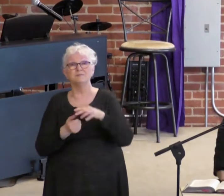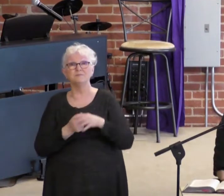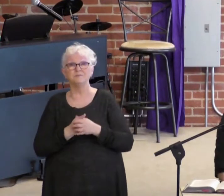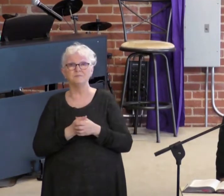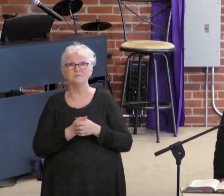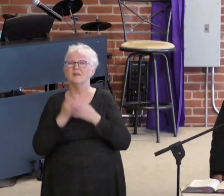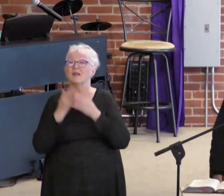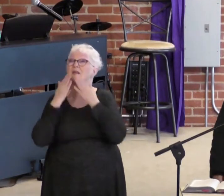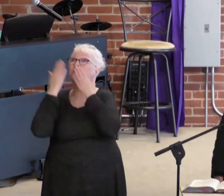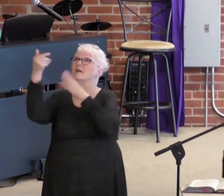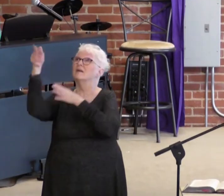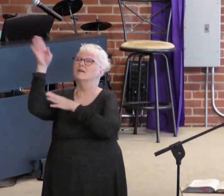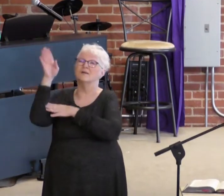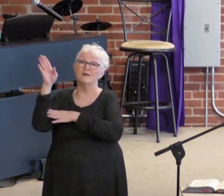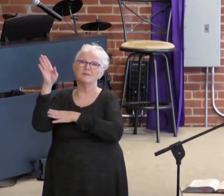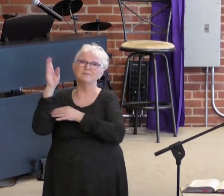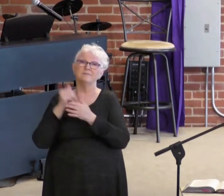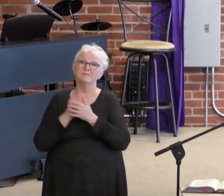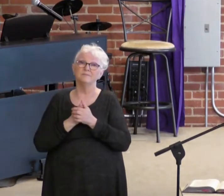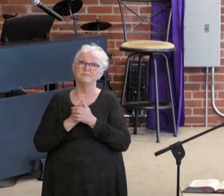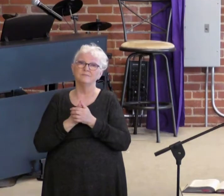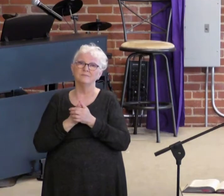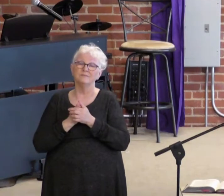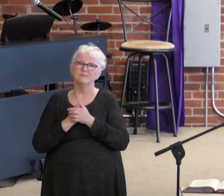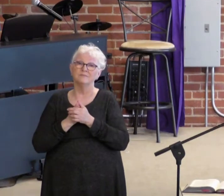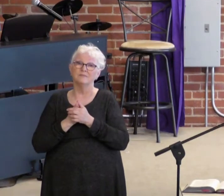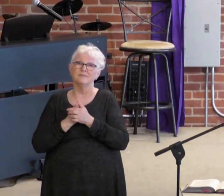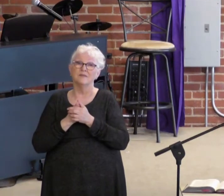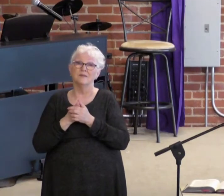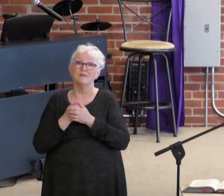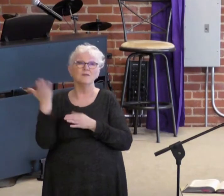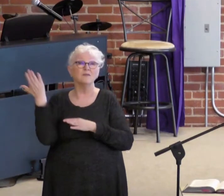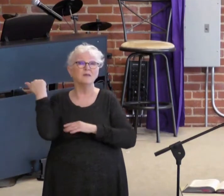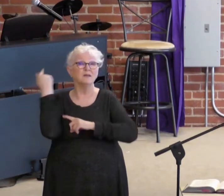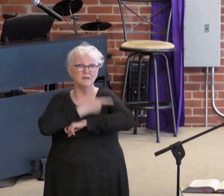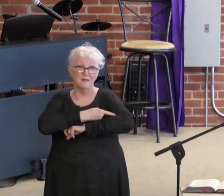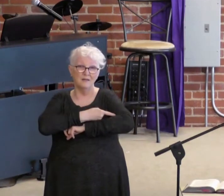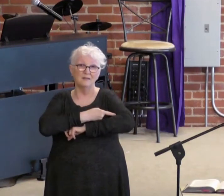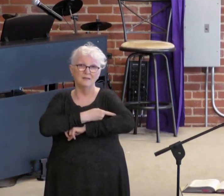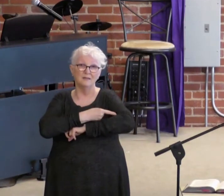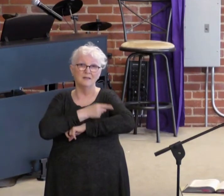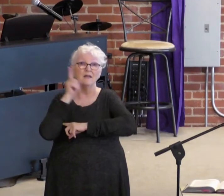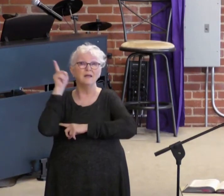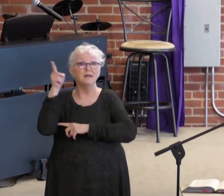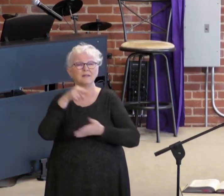Thank God for the day that God lifted us out.